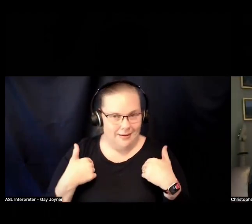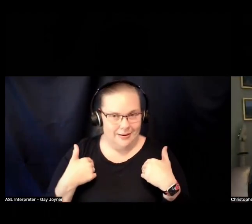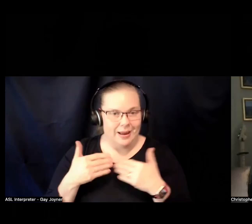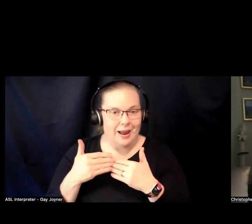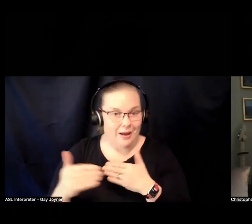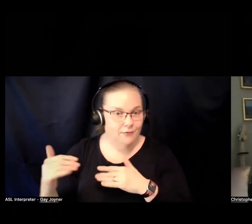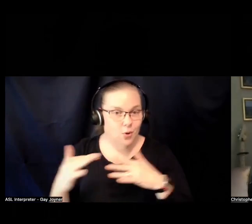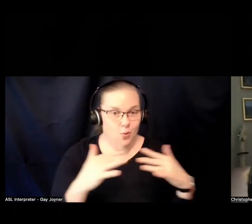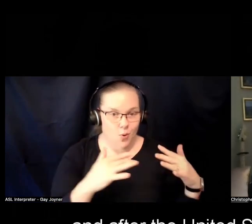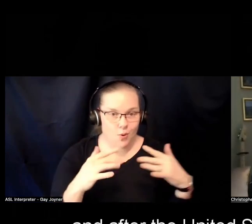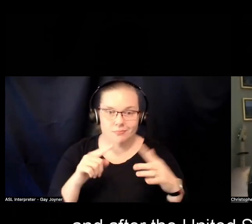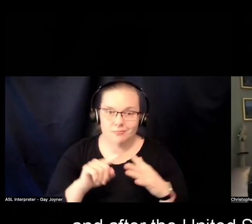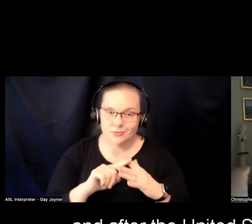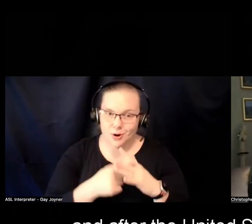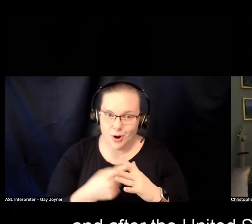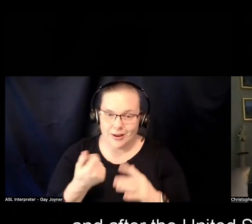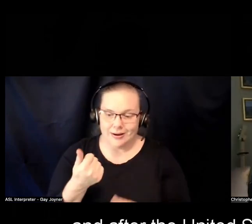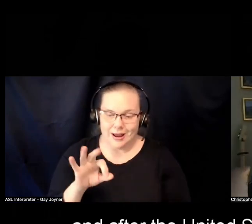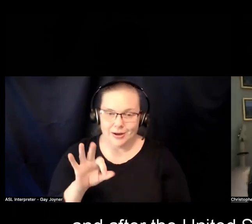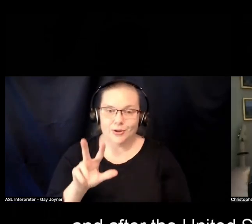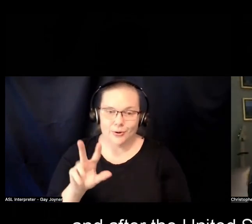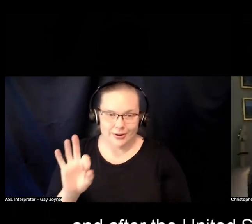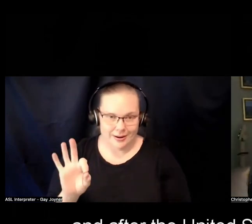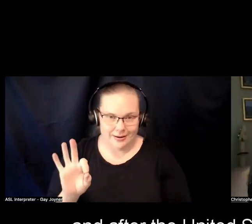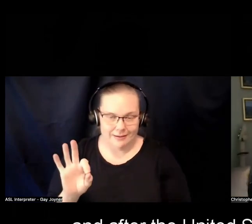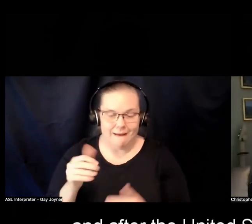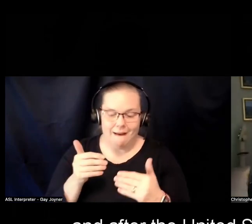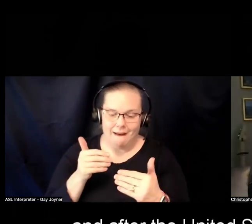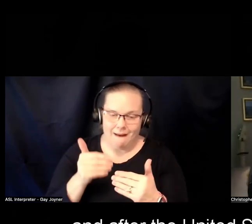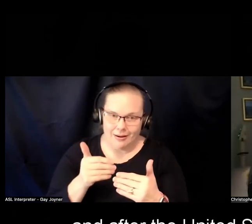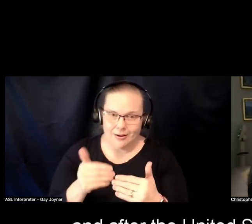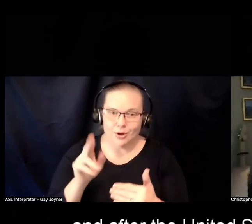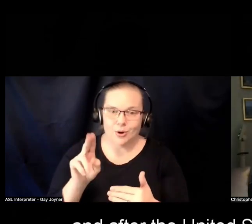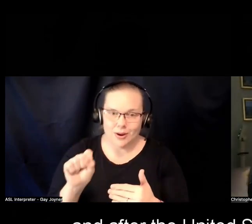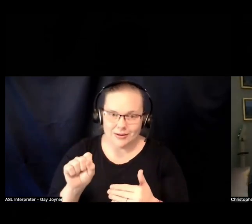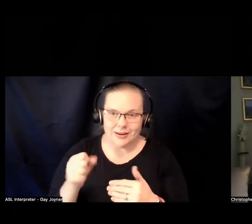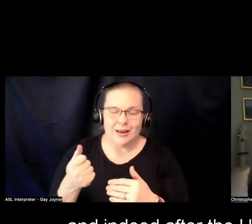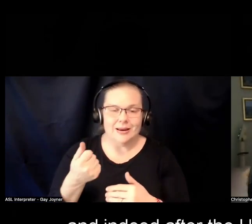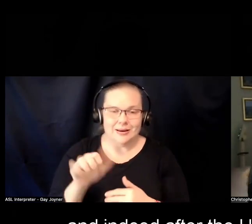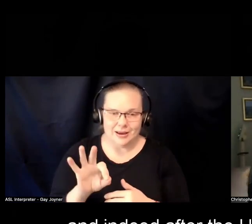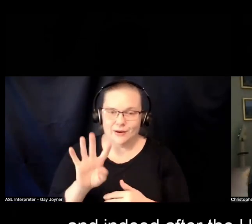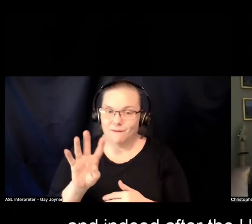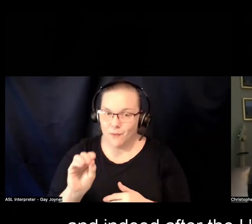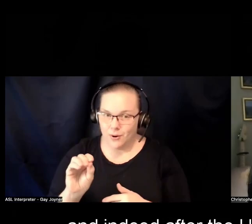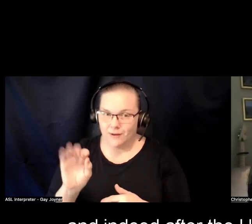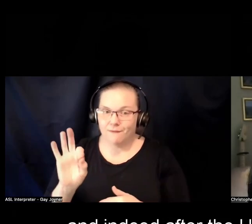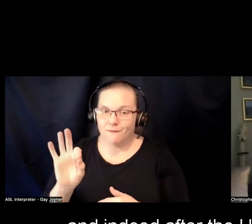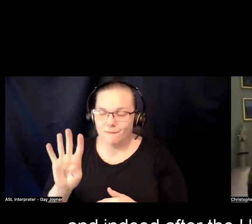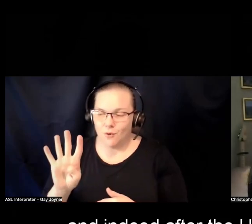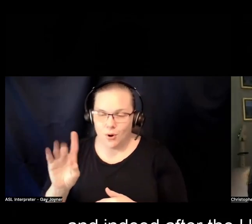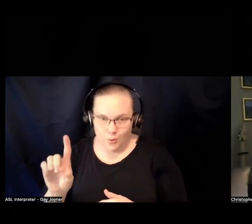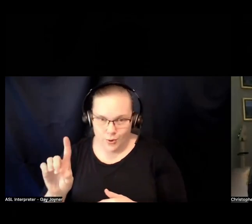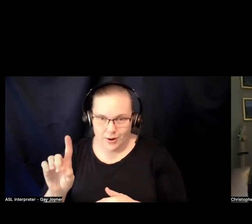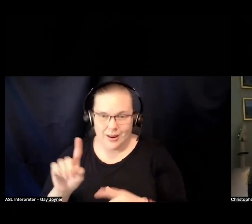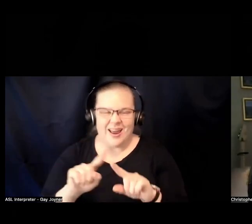broke out in 1939 and after the United States gets closer to war in 1940 and 41, and indeed after the United States joins